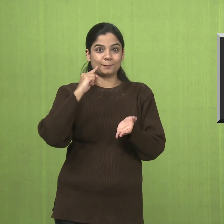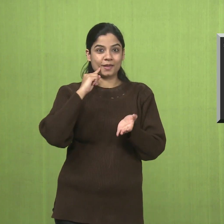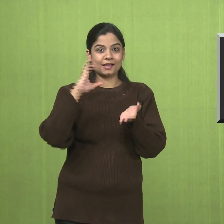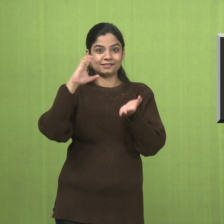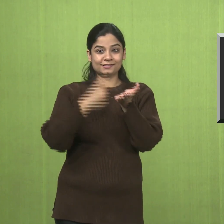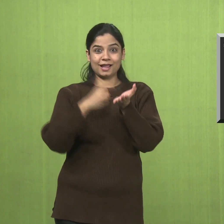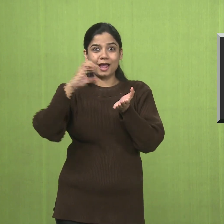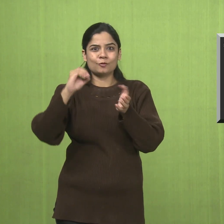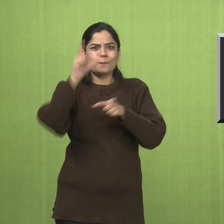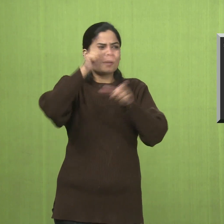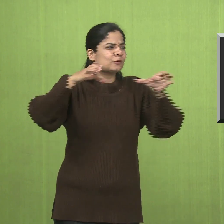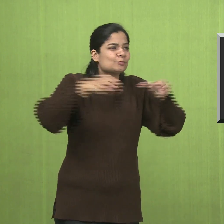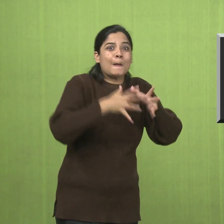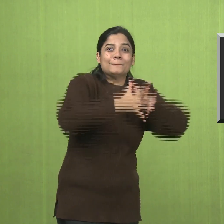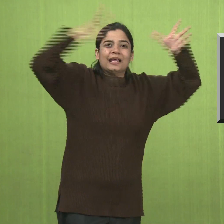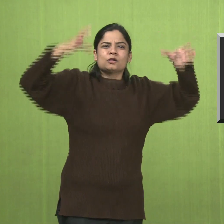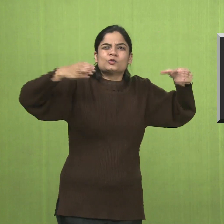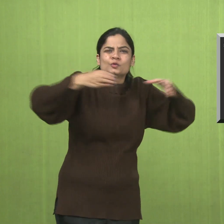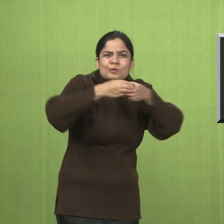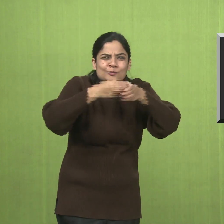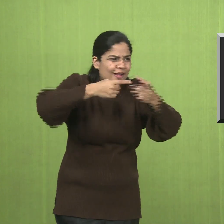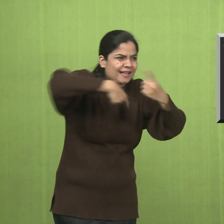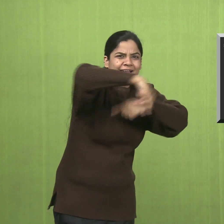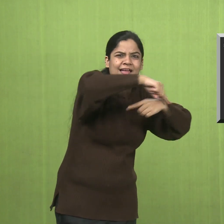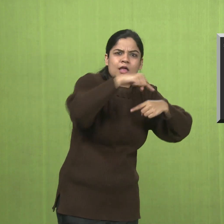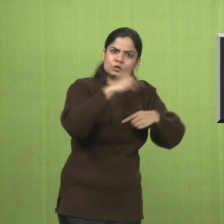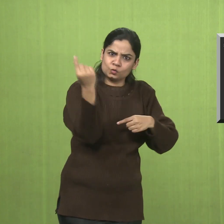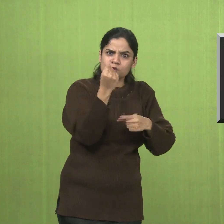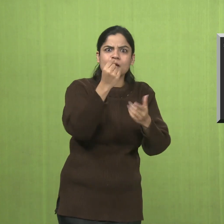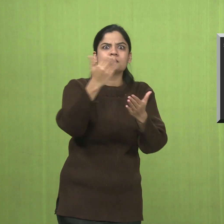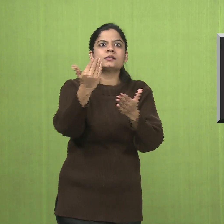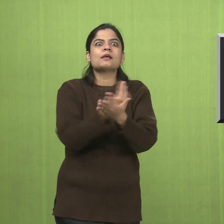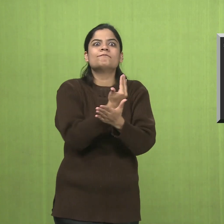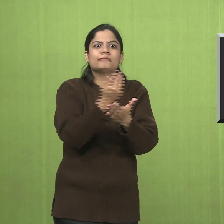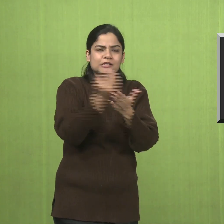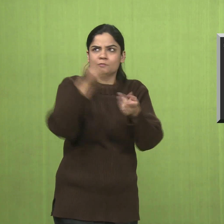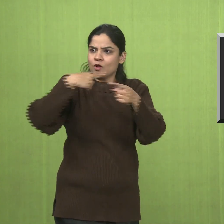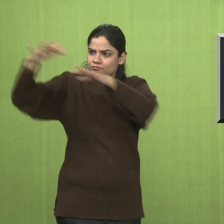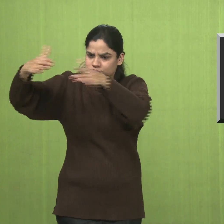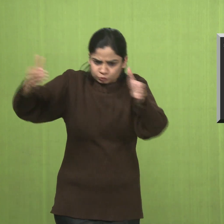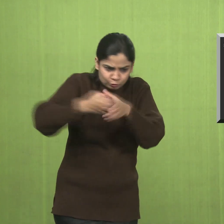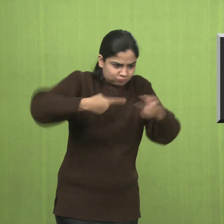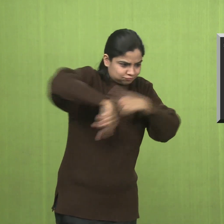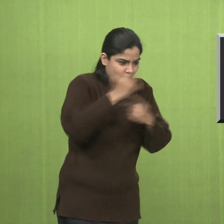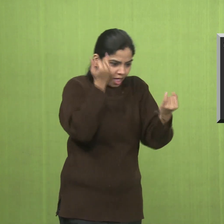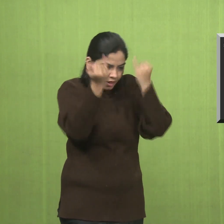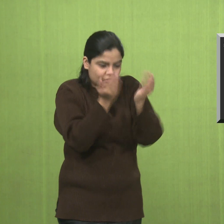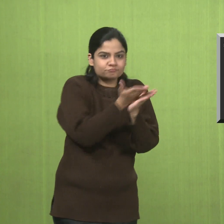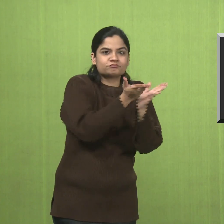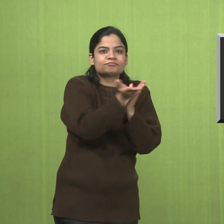We also can be a part of it by making micro-hydel projects, which can be used locally. There are a lot of options which can save a lot